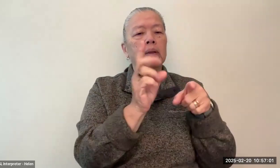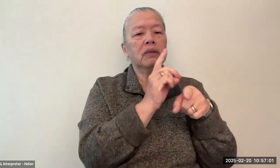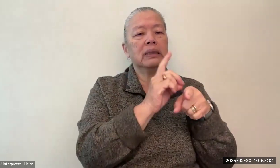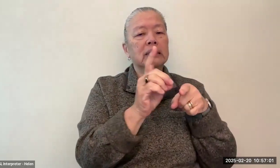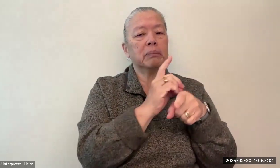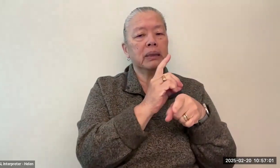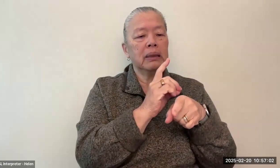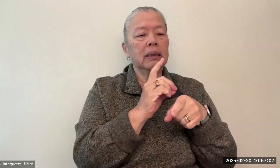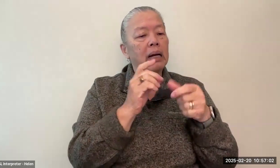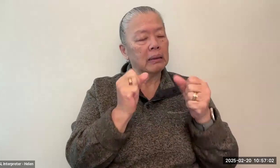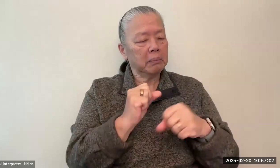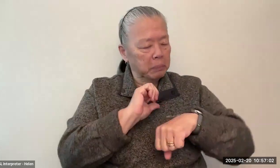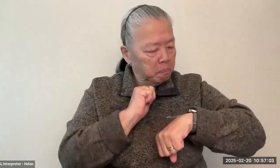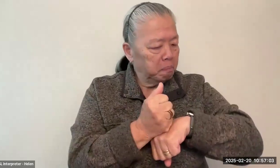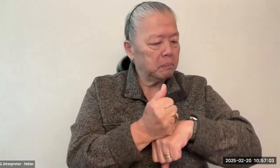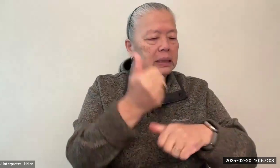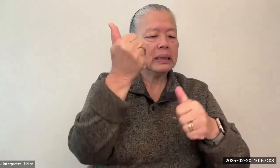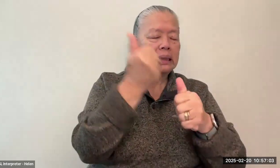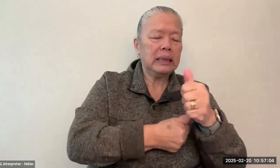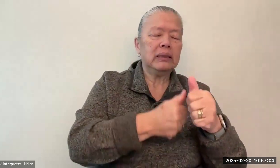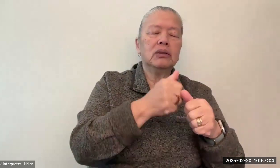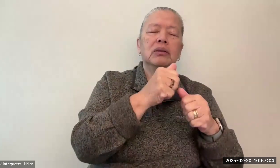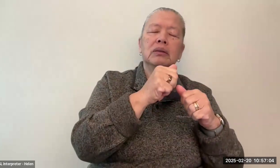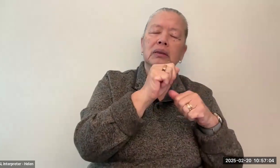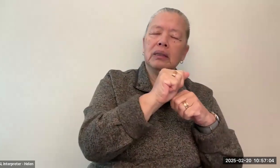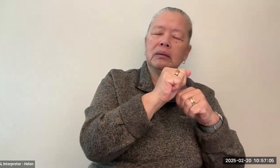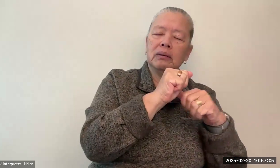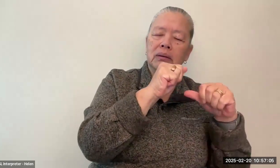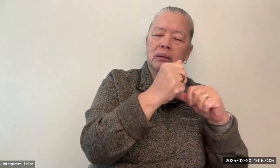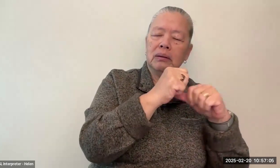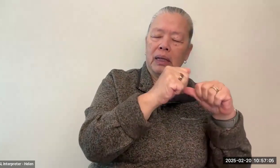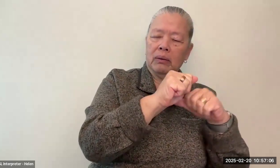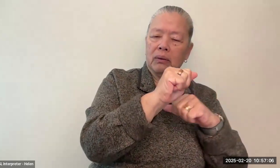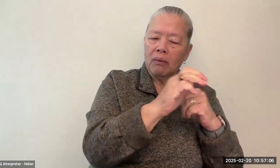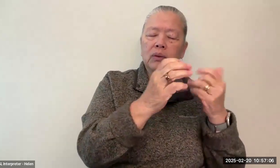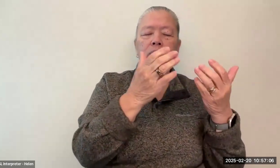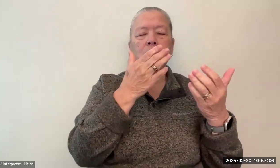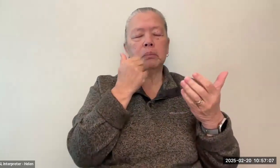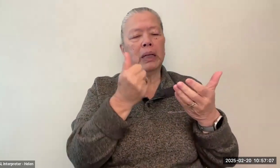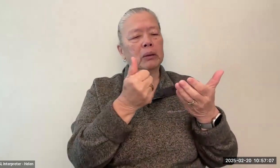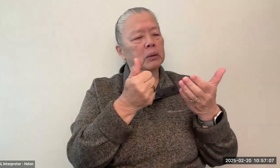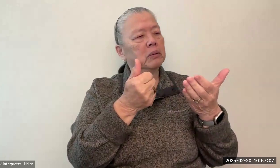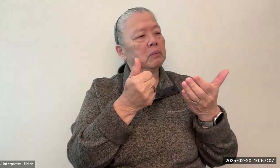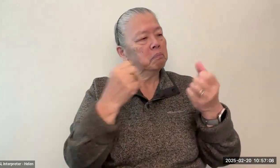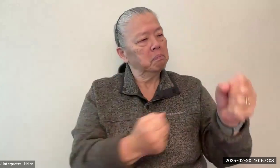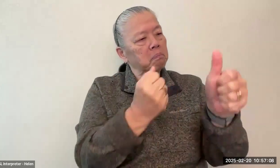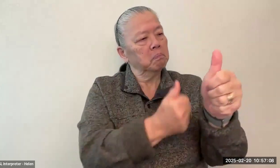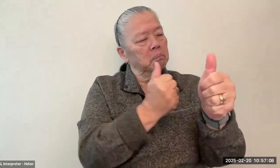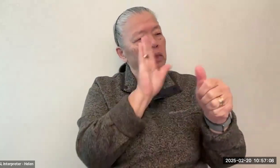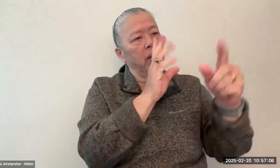Conference so that they can pursue the mission of the church better where they are. Put another